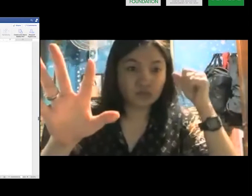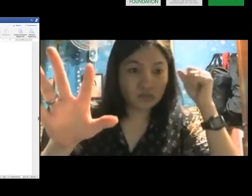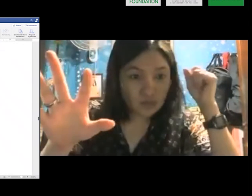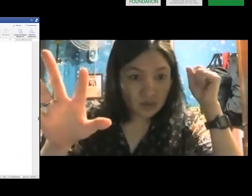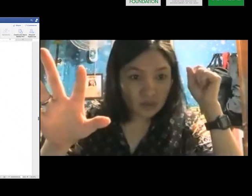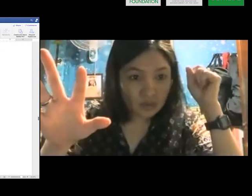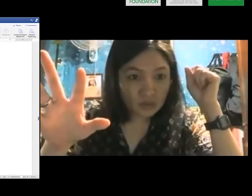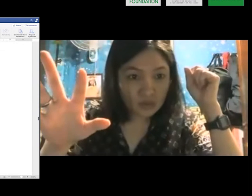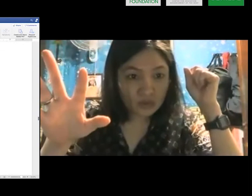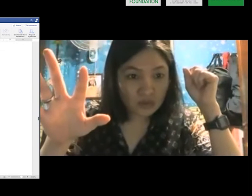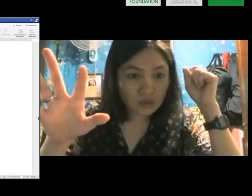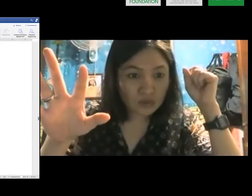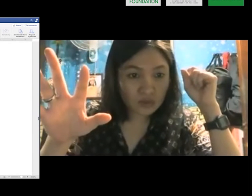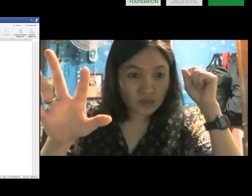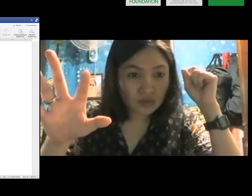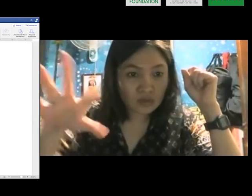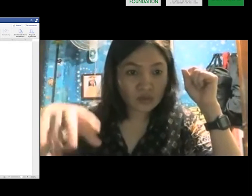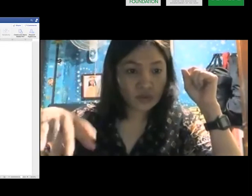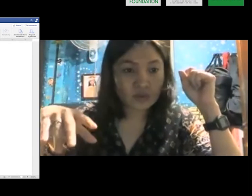Hold on, wait a sec, Shaq, wait.